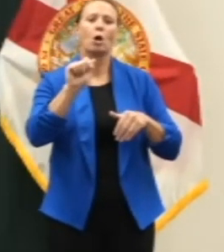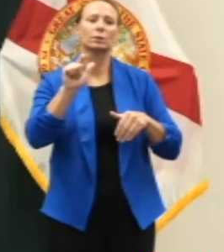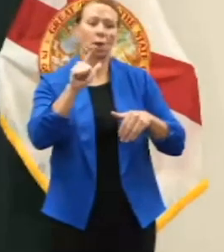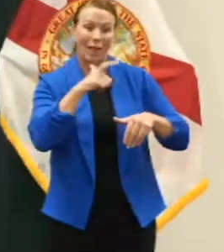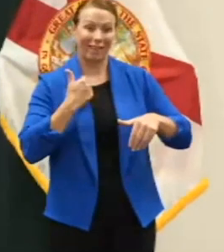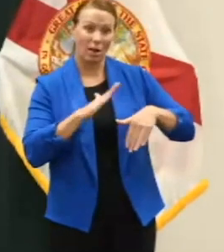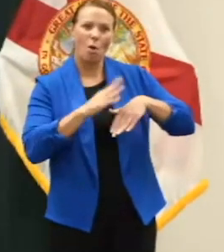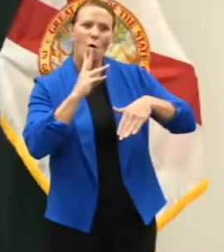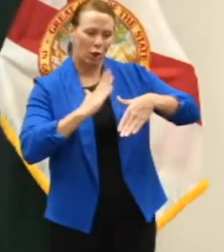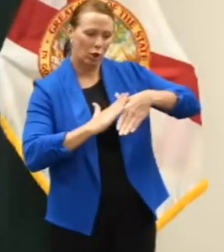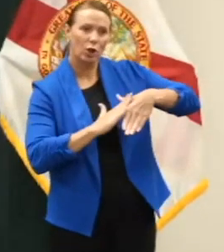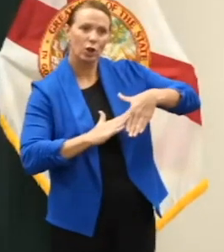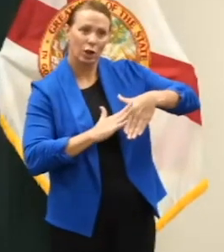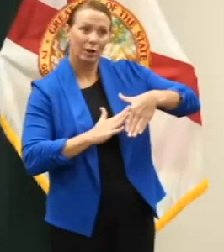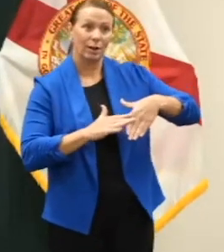mobile homes,